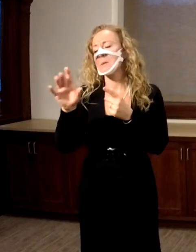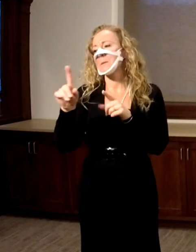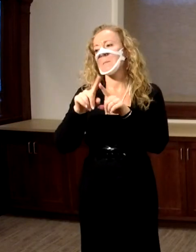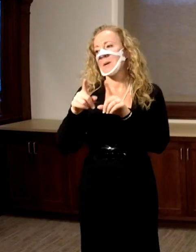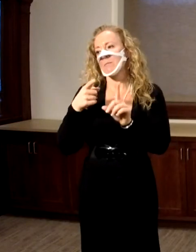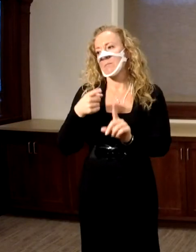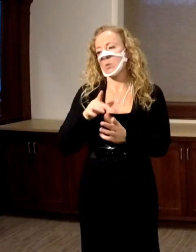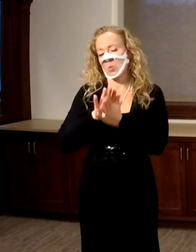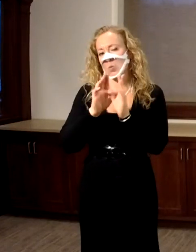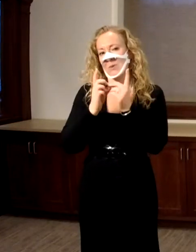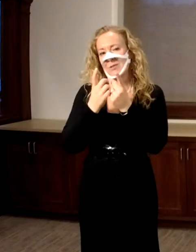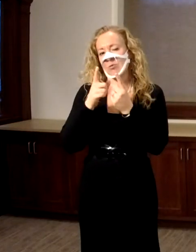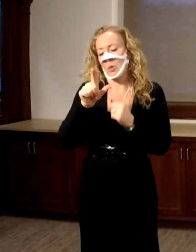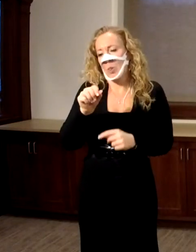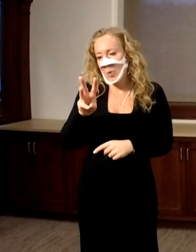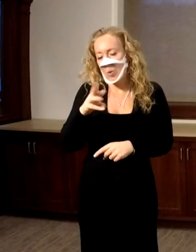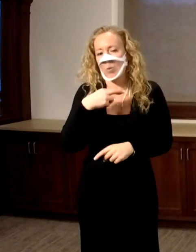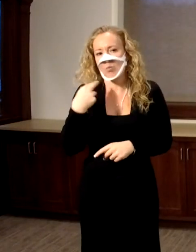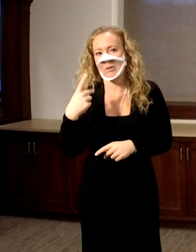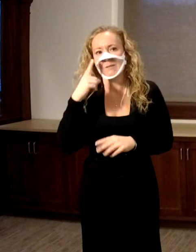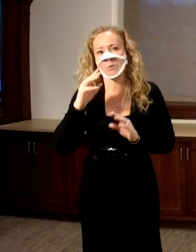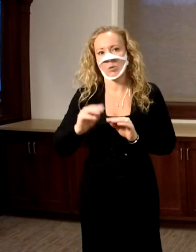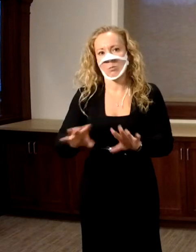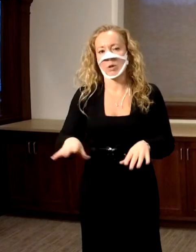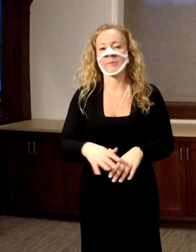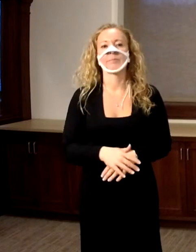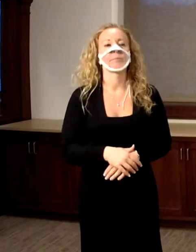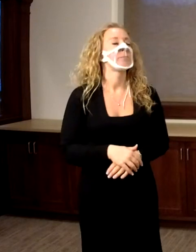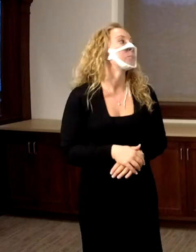risk transmission setting.